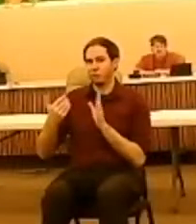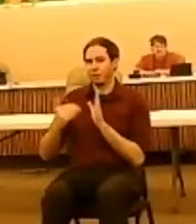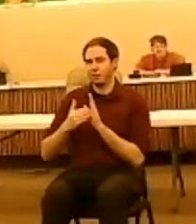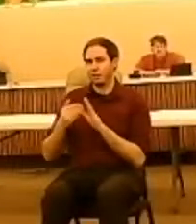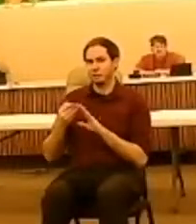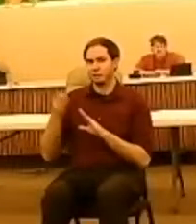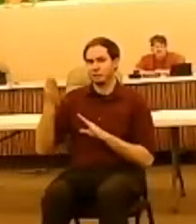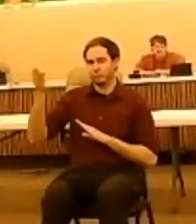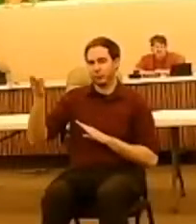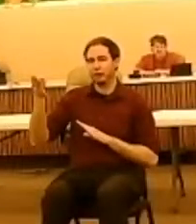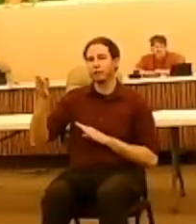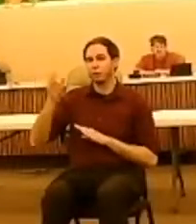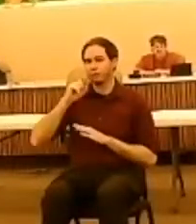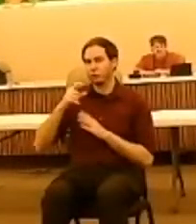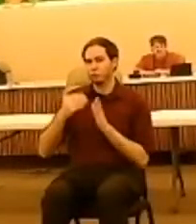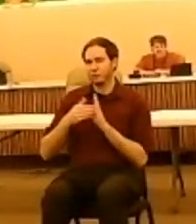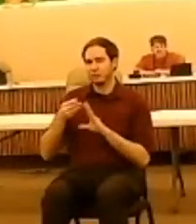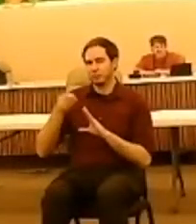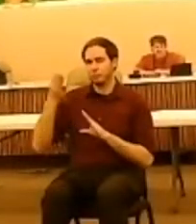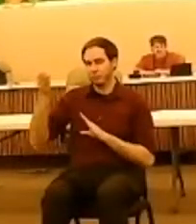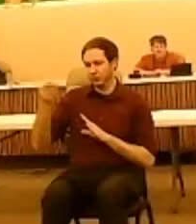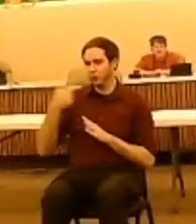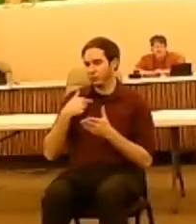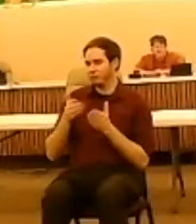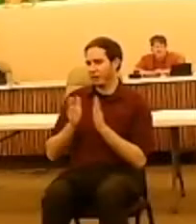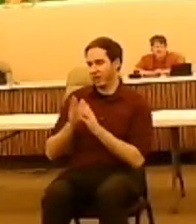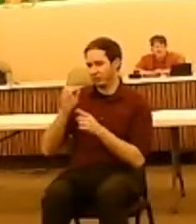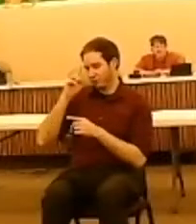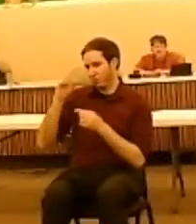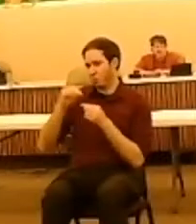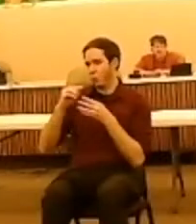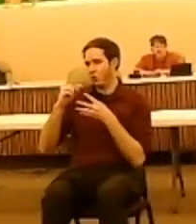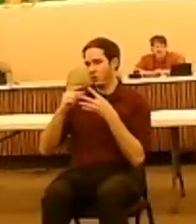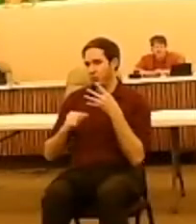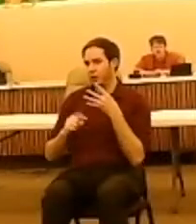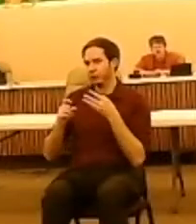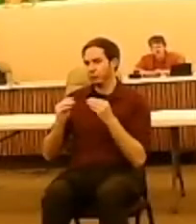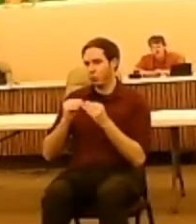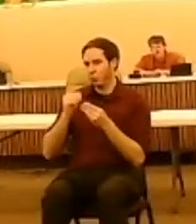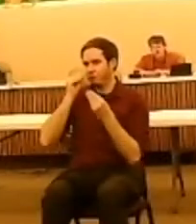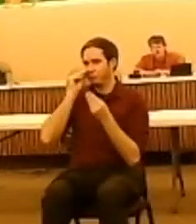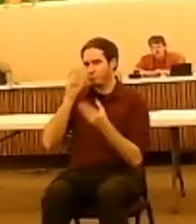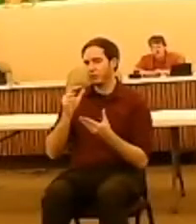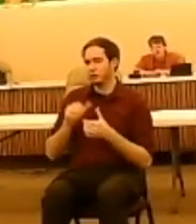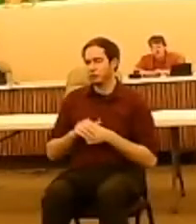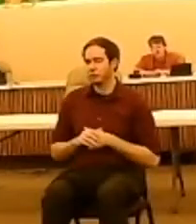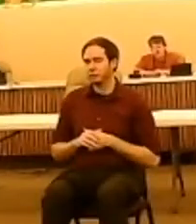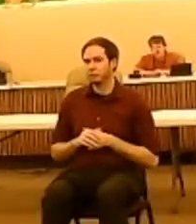basically, they will need to resubmit. We asked them for a bunch of additional information.